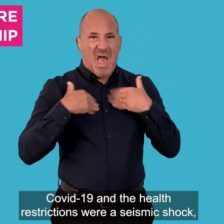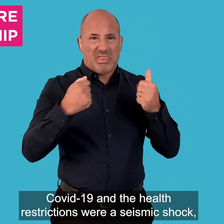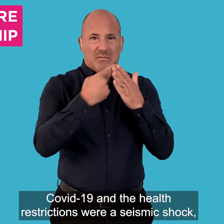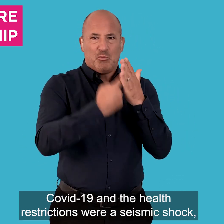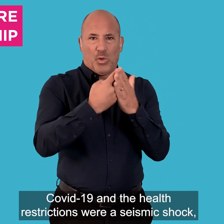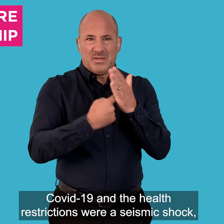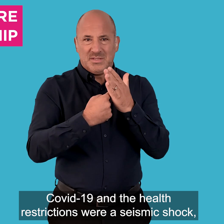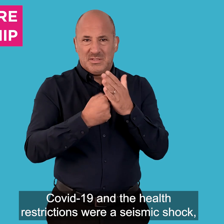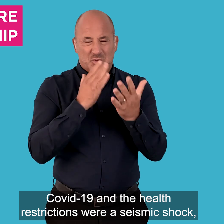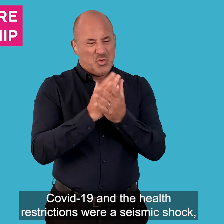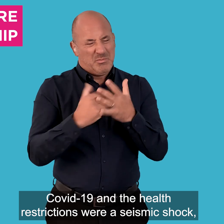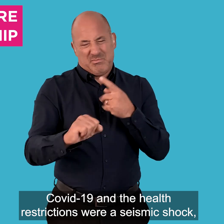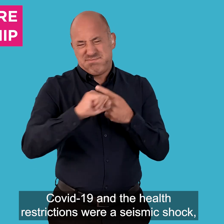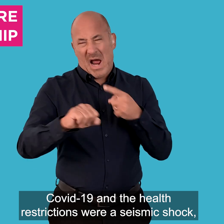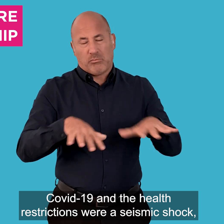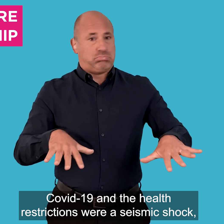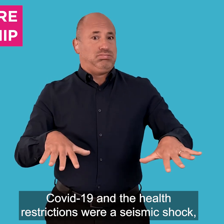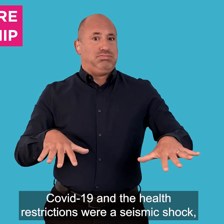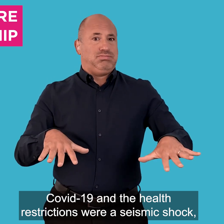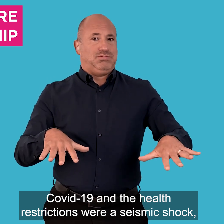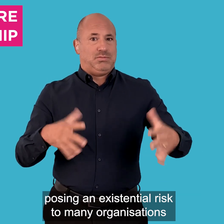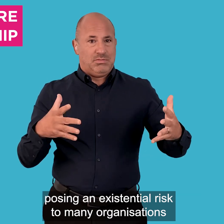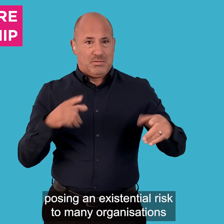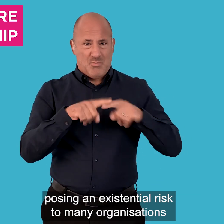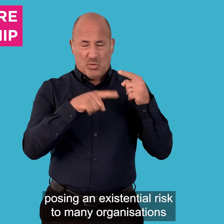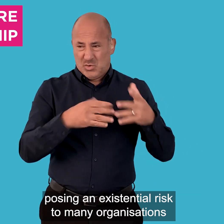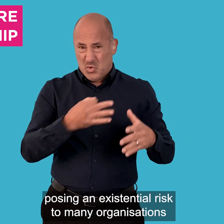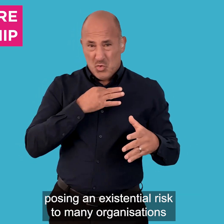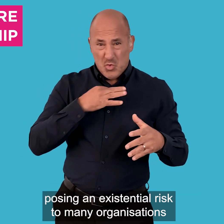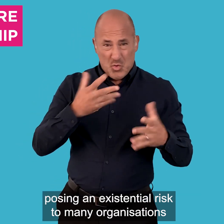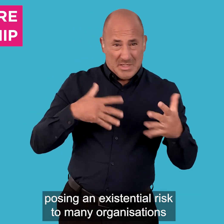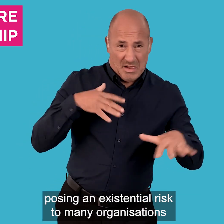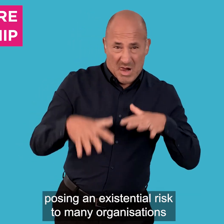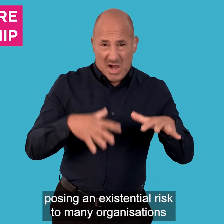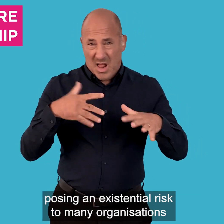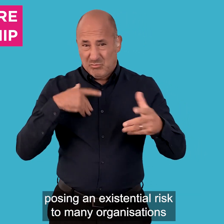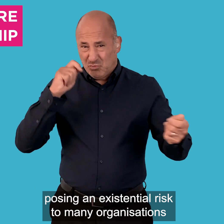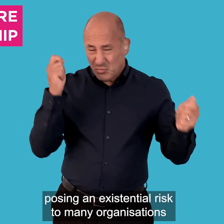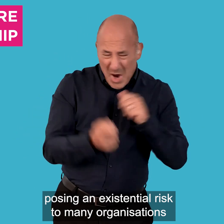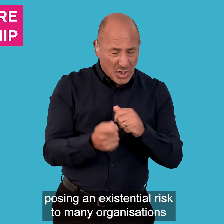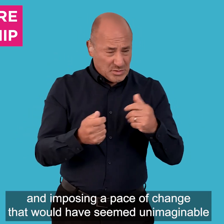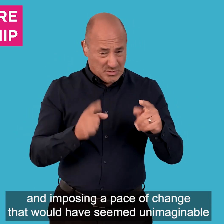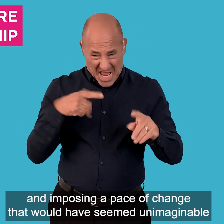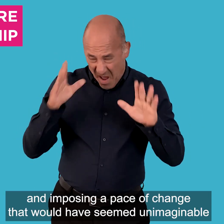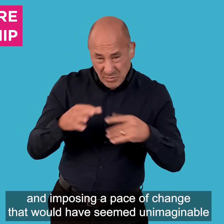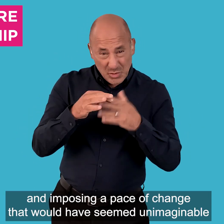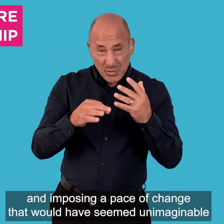COVID-19 and the health restrictions were a seismic shock, posing an existential risk to many organisations